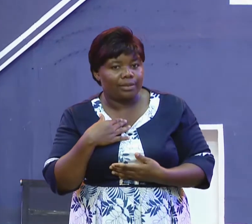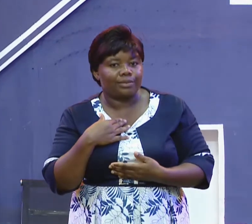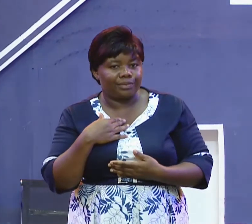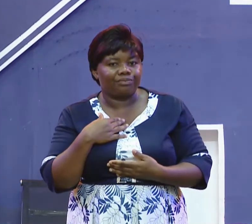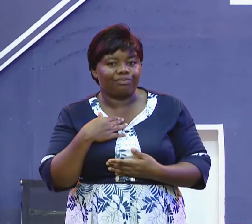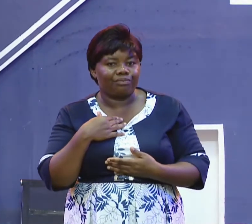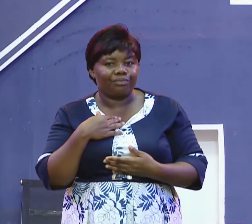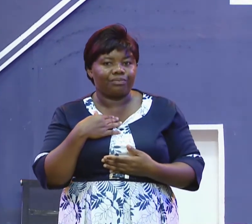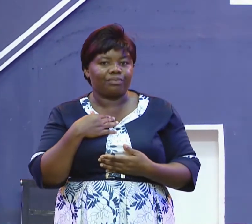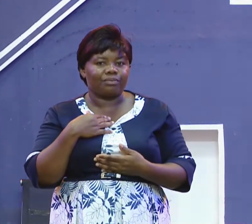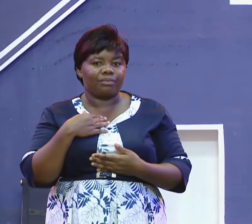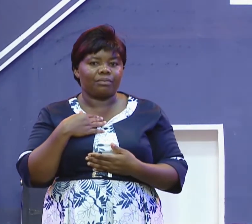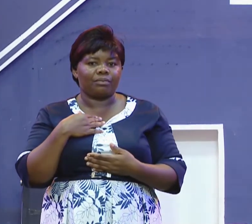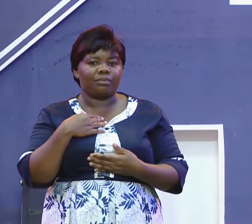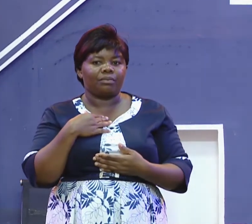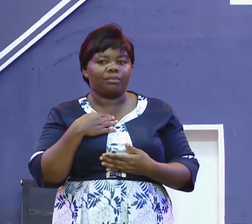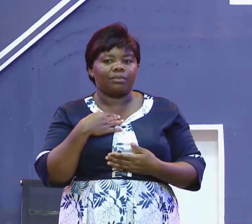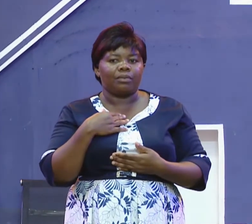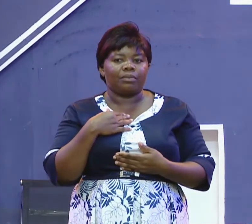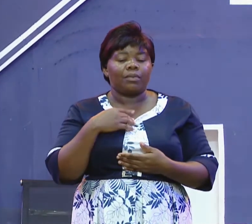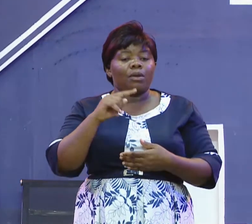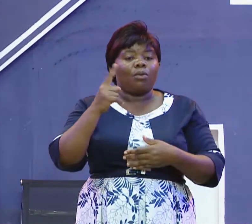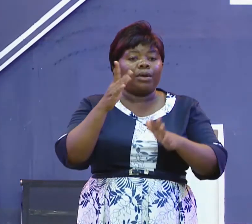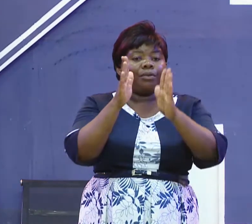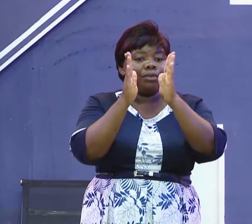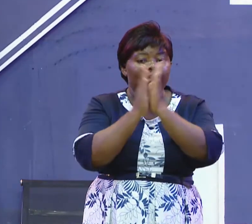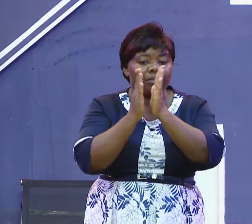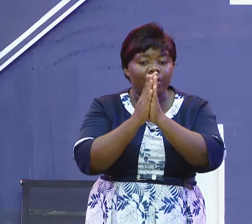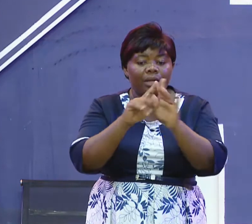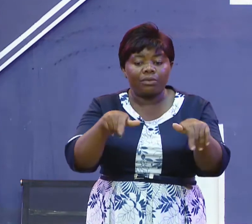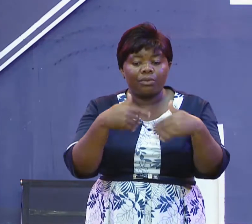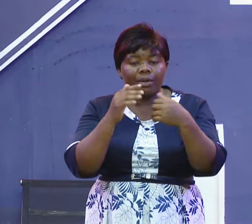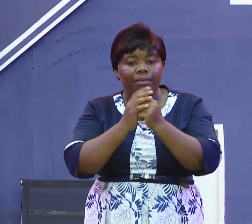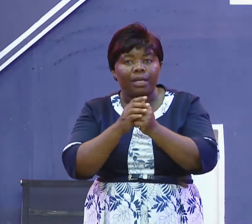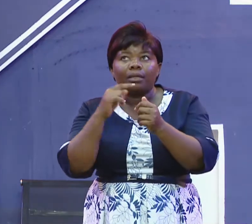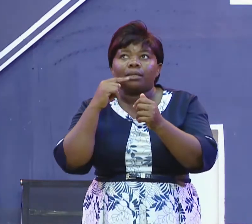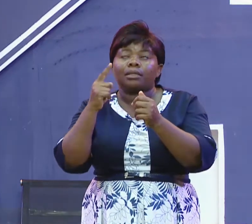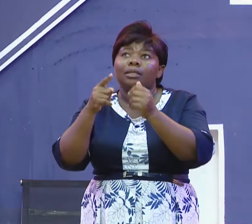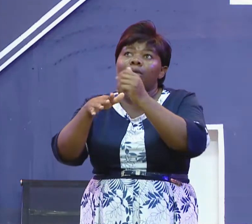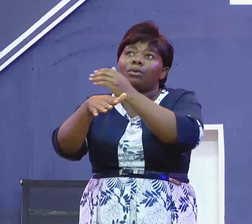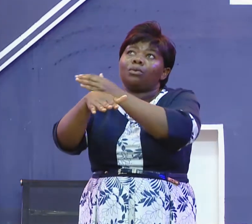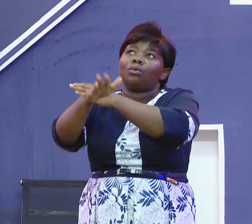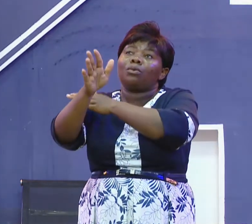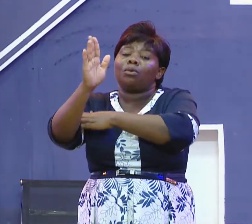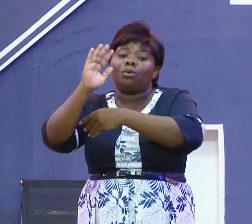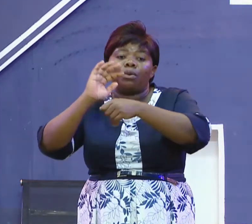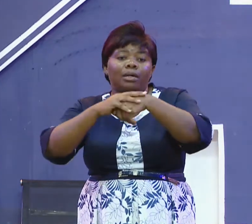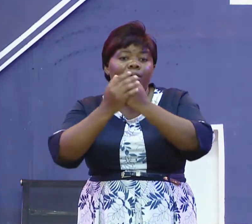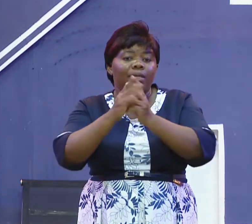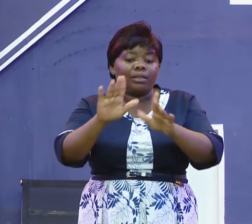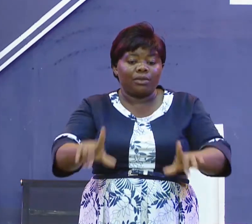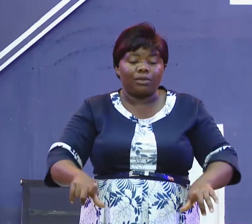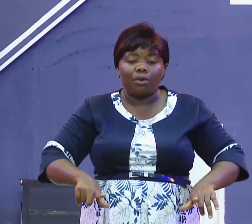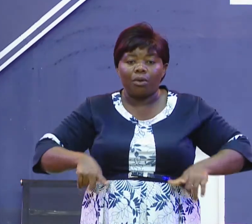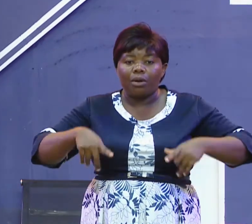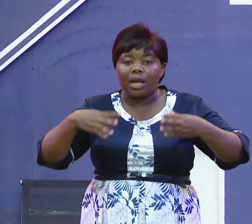that you as a born again you do need. Emu kusala gye tusabanga tugamba nti Mukama abagondeze obulamu. And one of the prayers